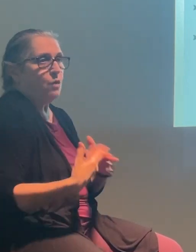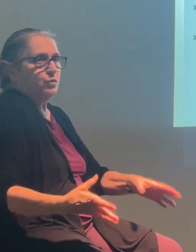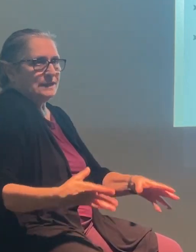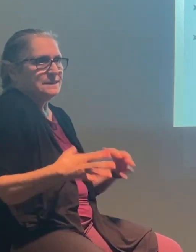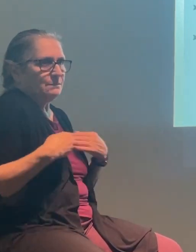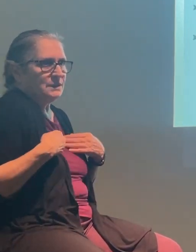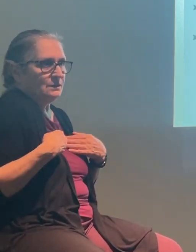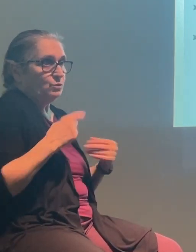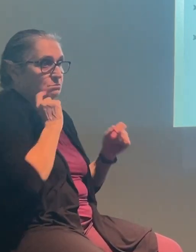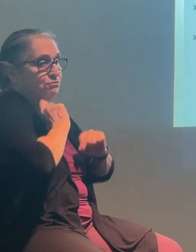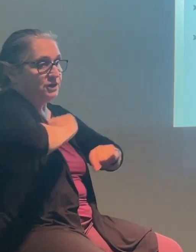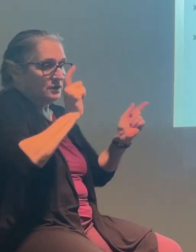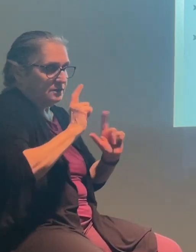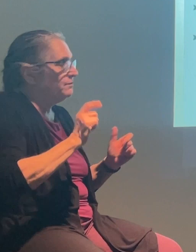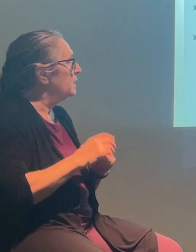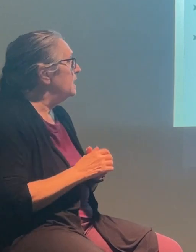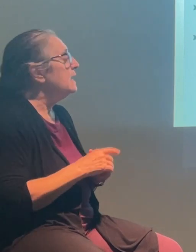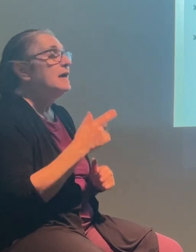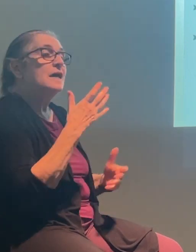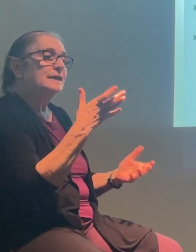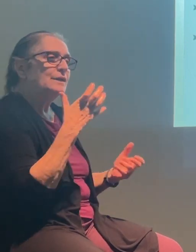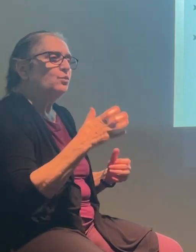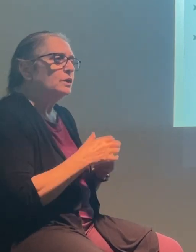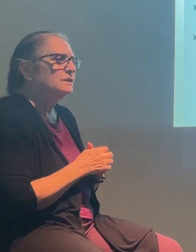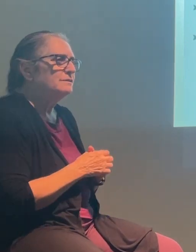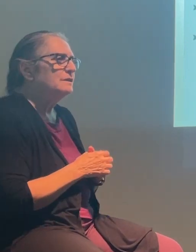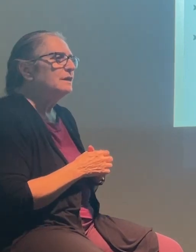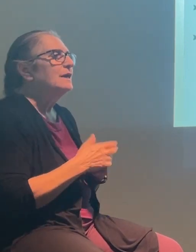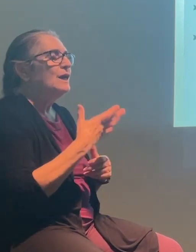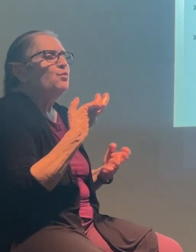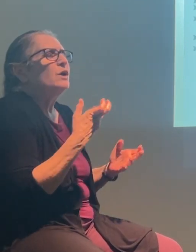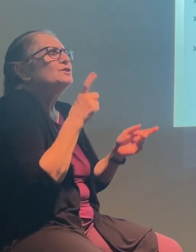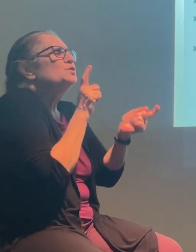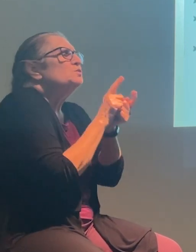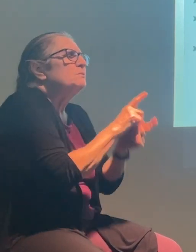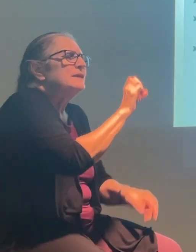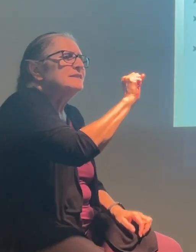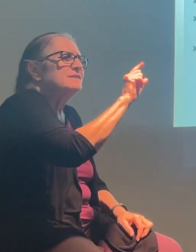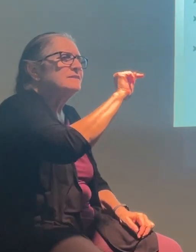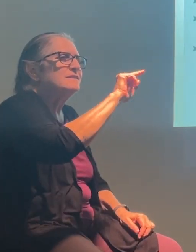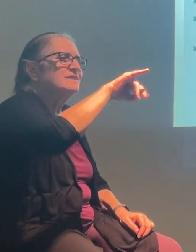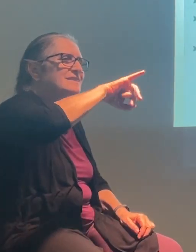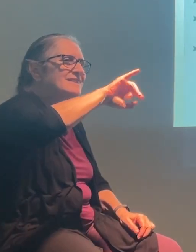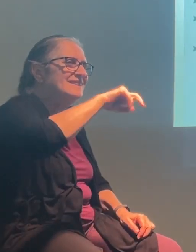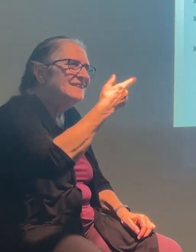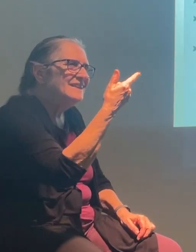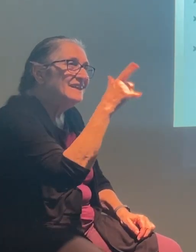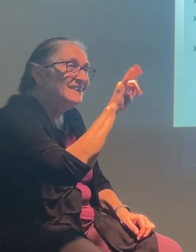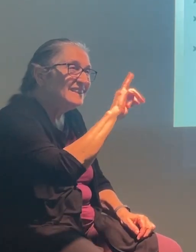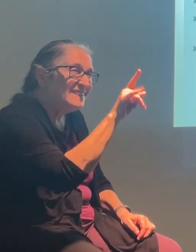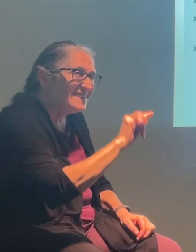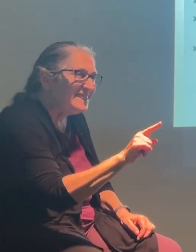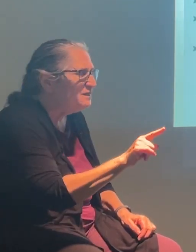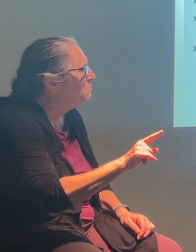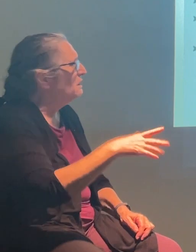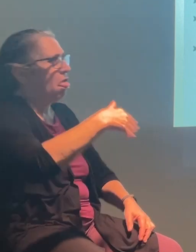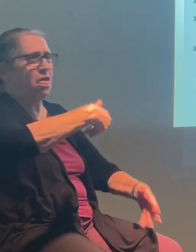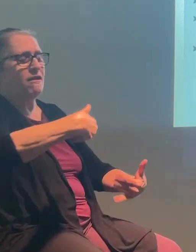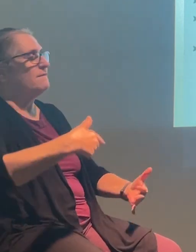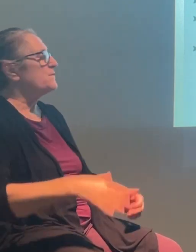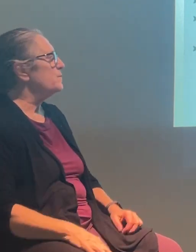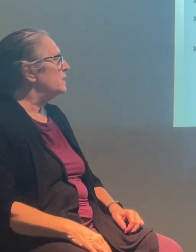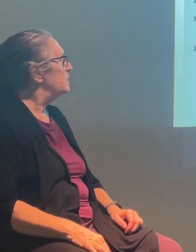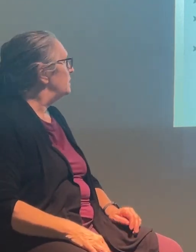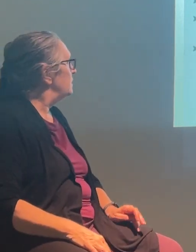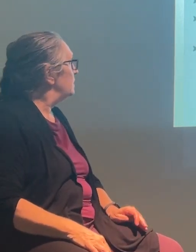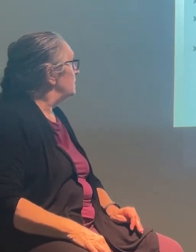very, very surprised. And he wanted to meet Stieglitz, but couldn't meet him yet. So in 1900, the young Stieglitz decided,